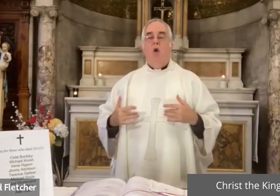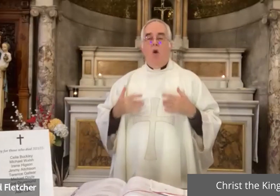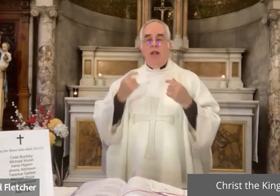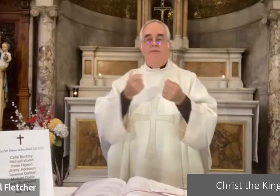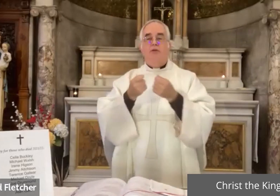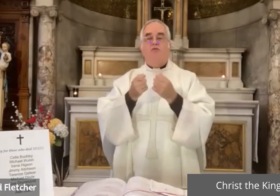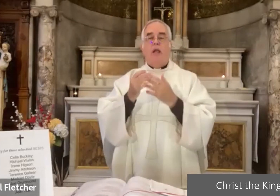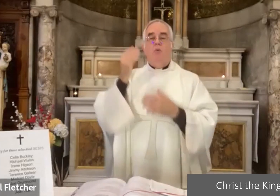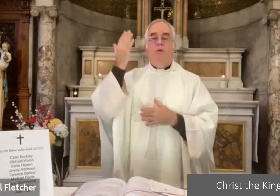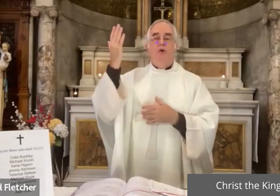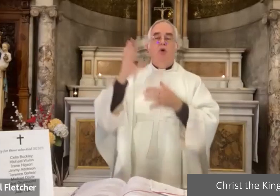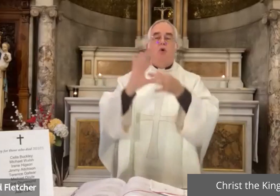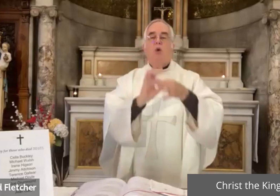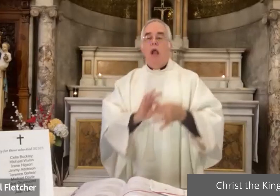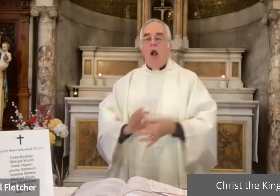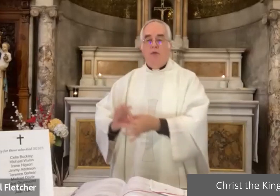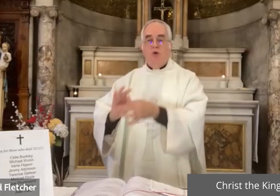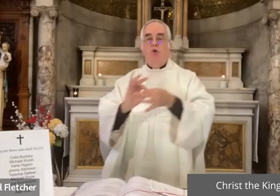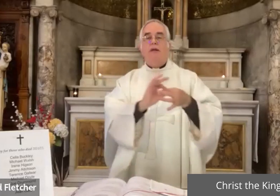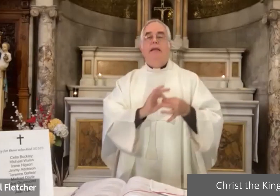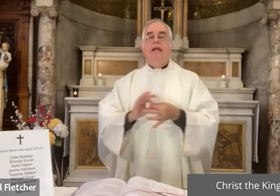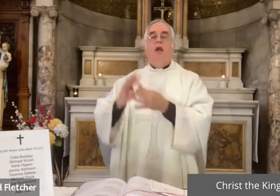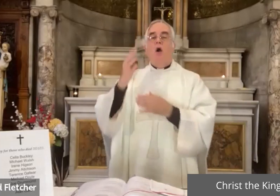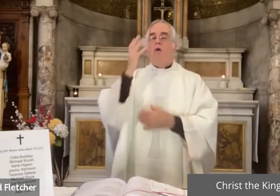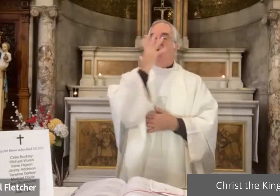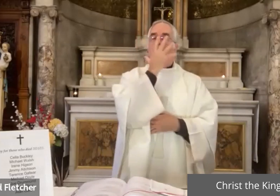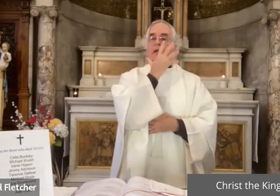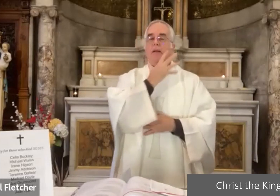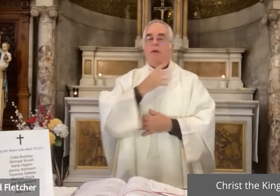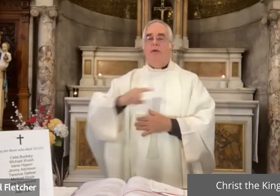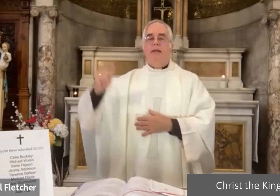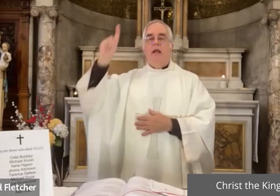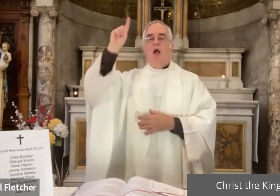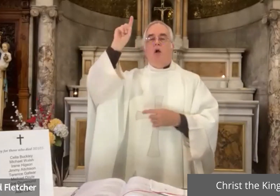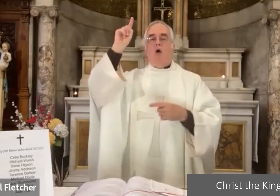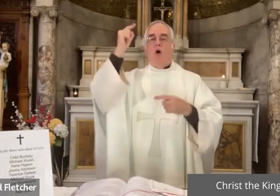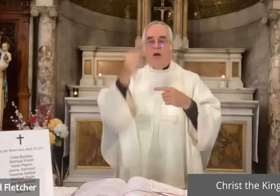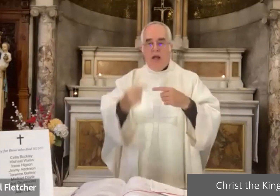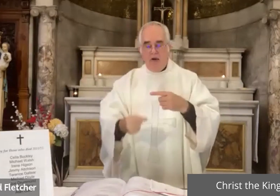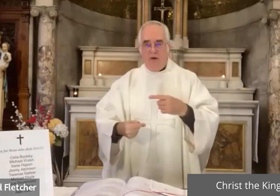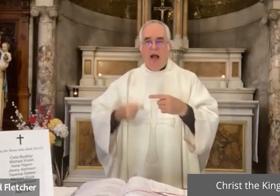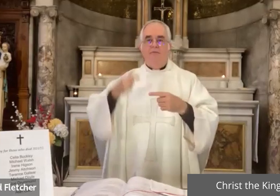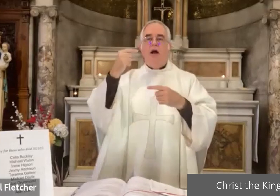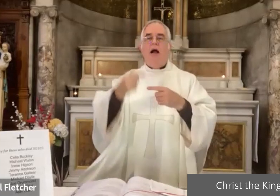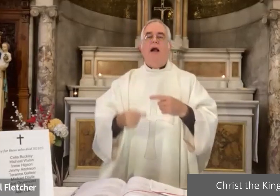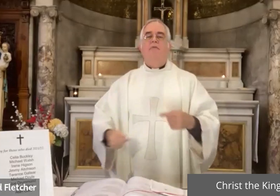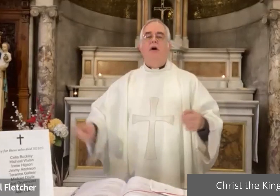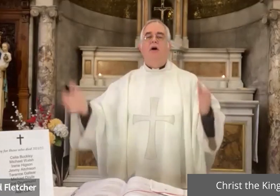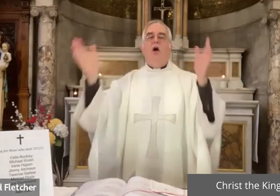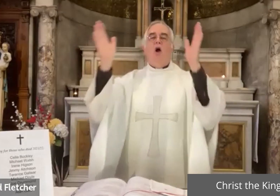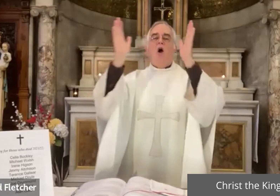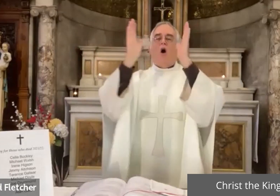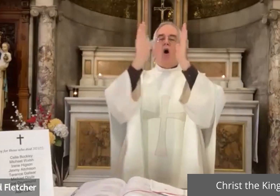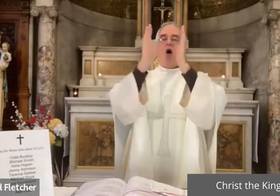Son, lives and reigns with you and the unity of the Holy Spirit, God, forever and